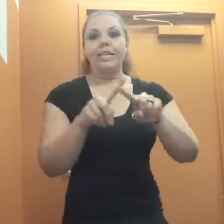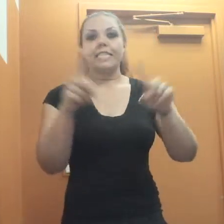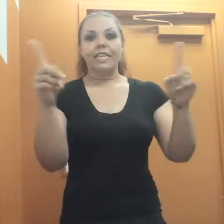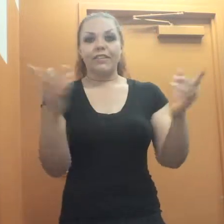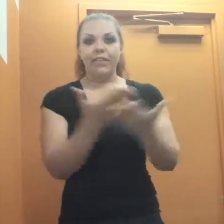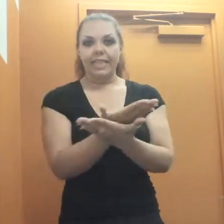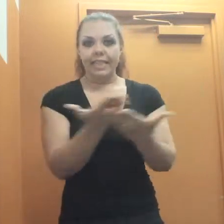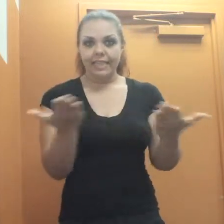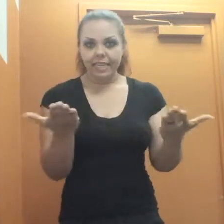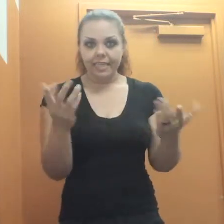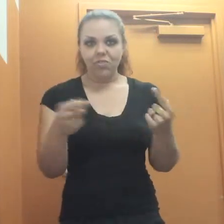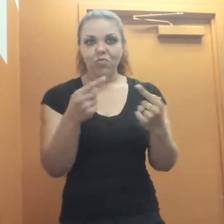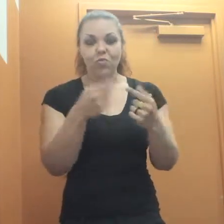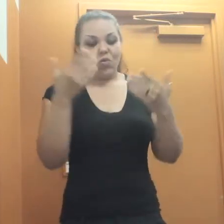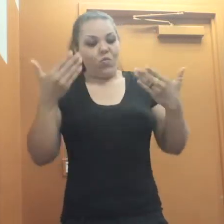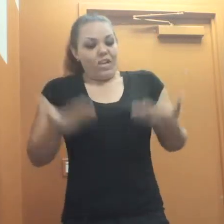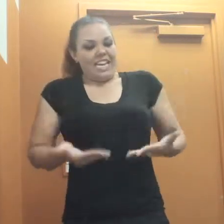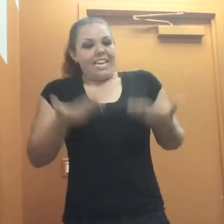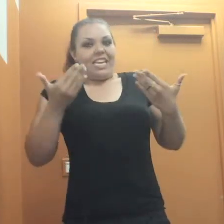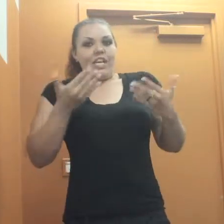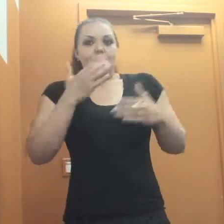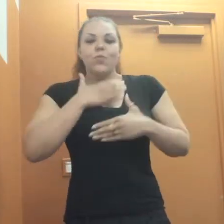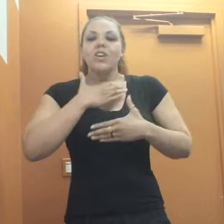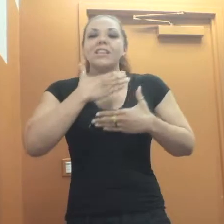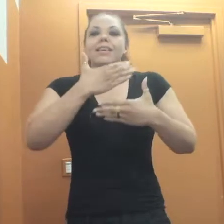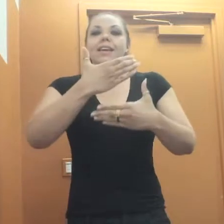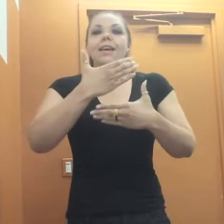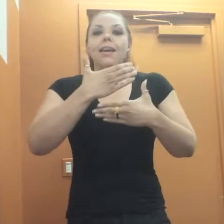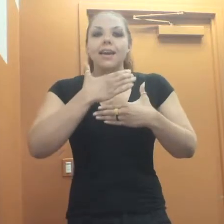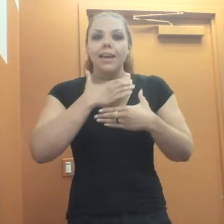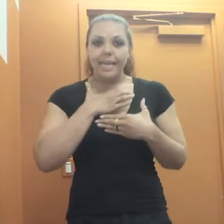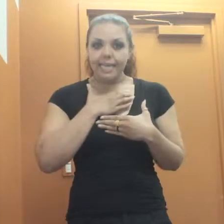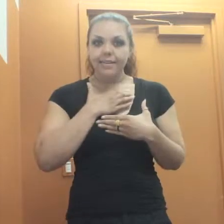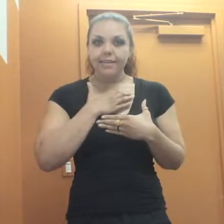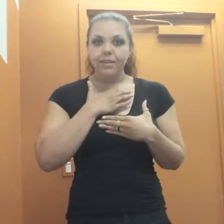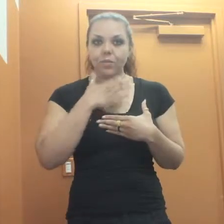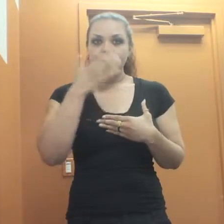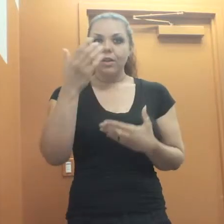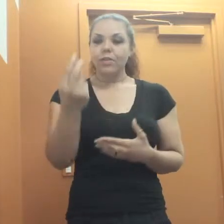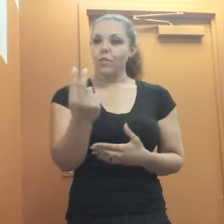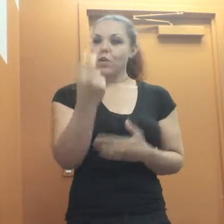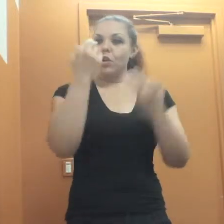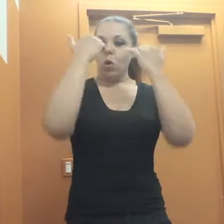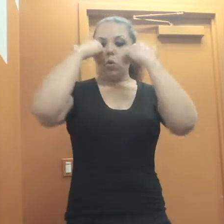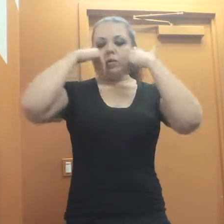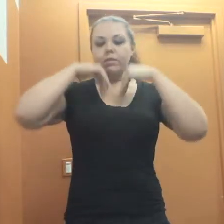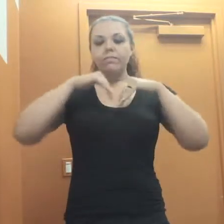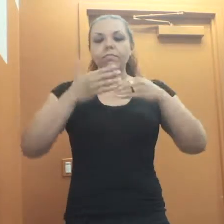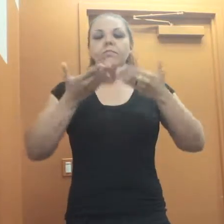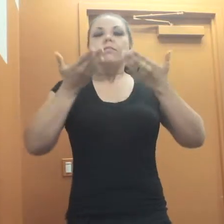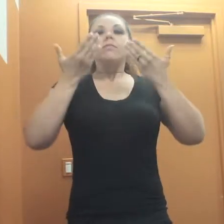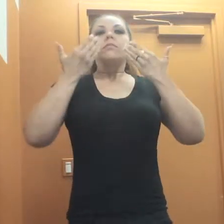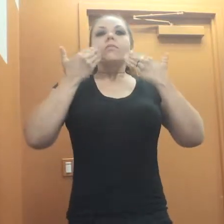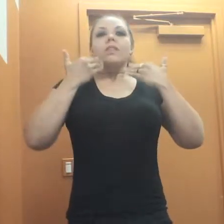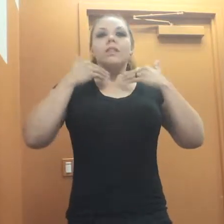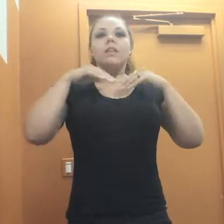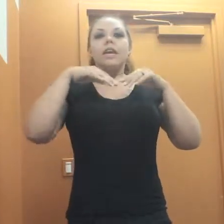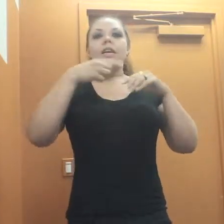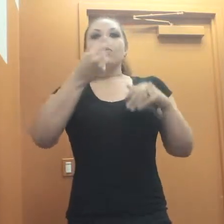in our nose and our mouth, we breathe in our oxygen, and it comes down our trachea,